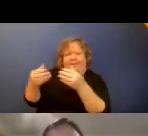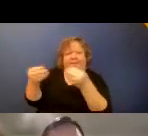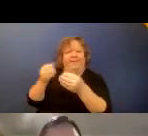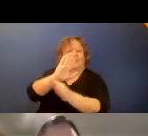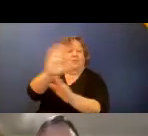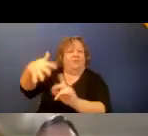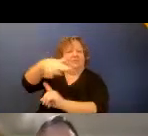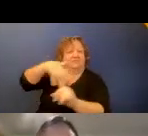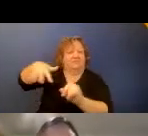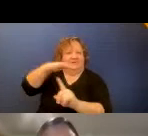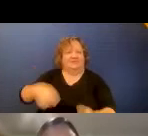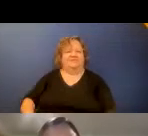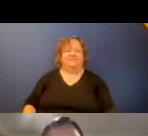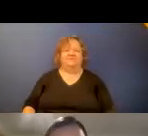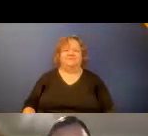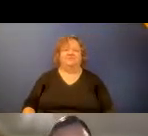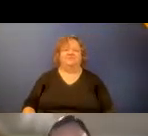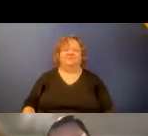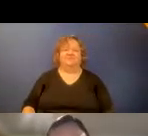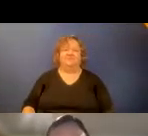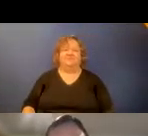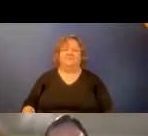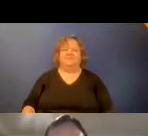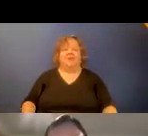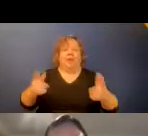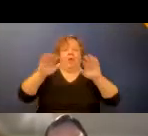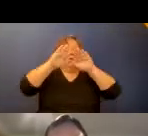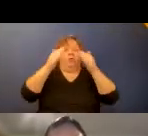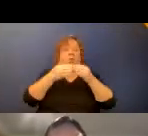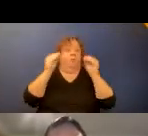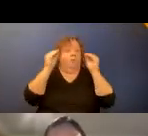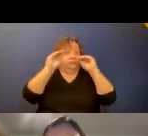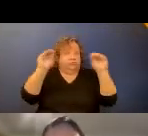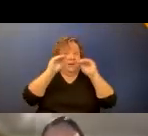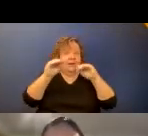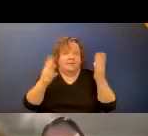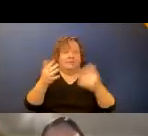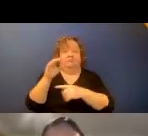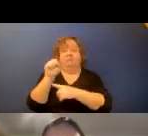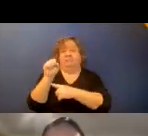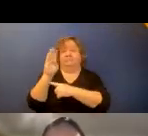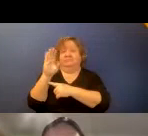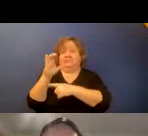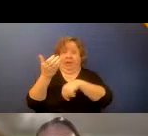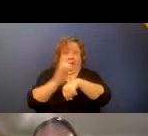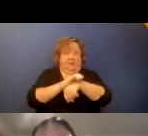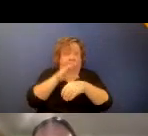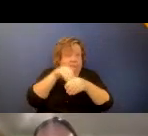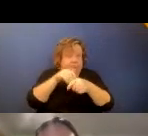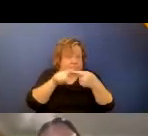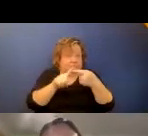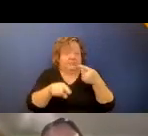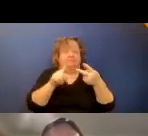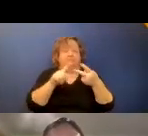SBC practitioners, youth advocates, people working in disability